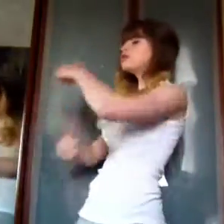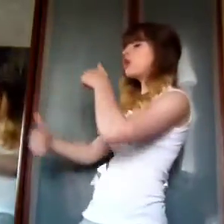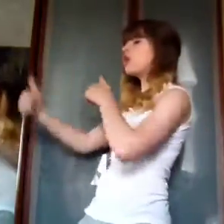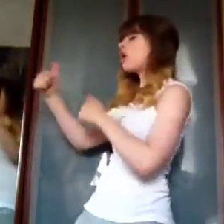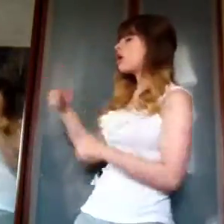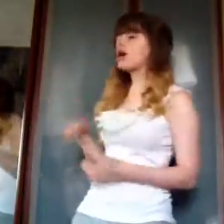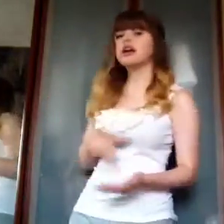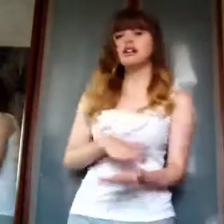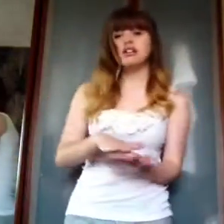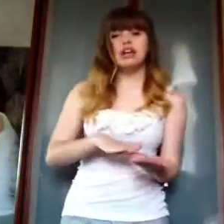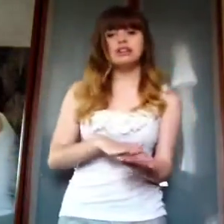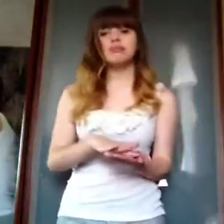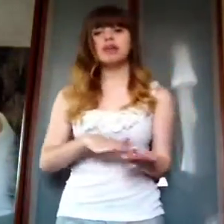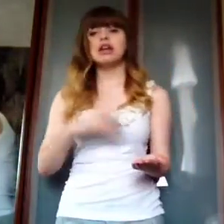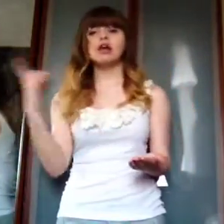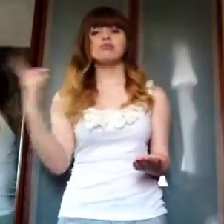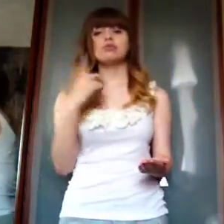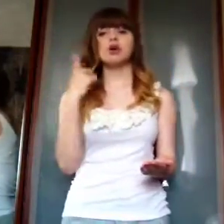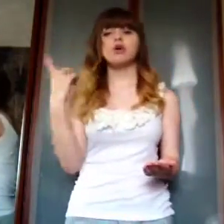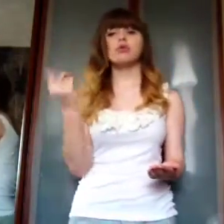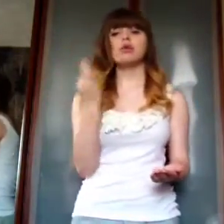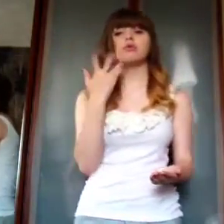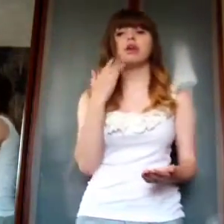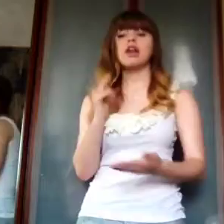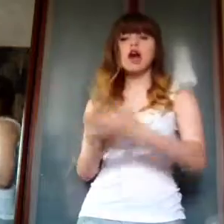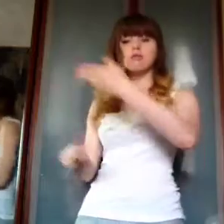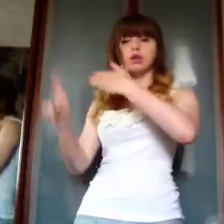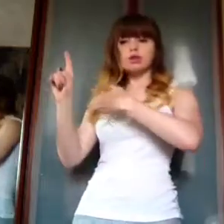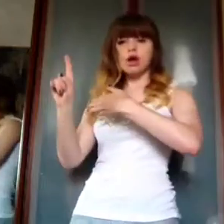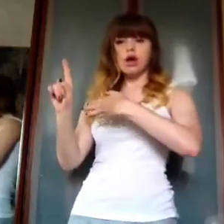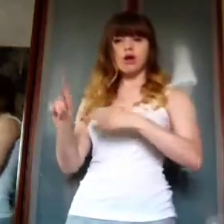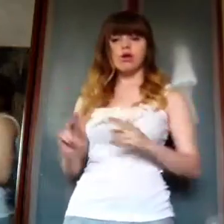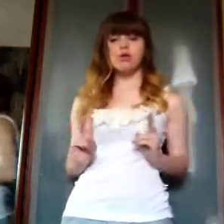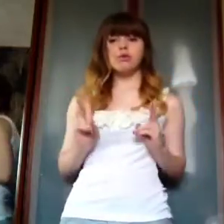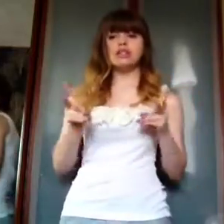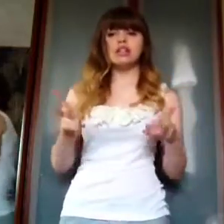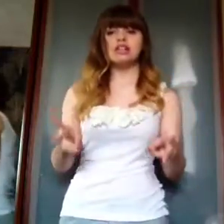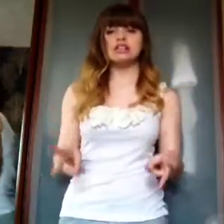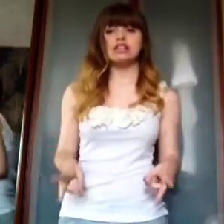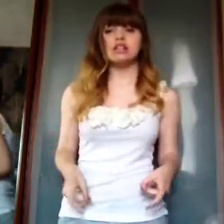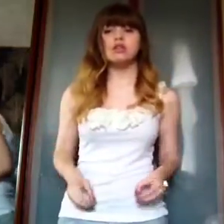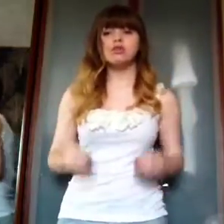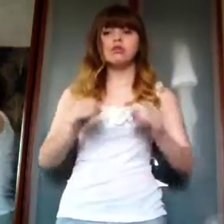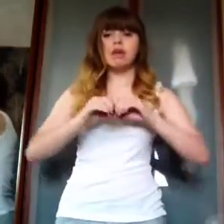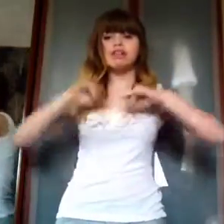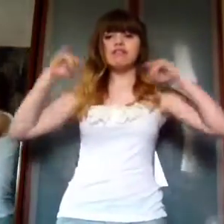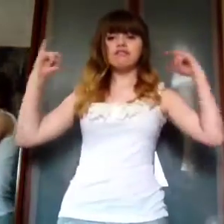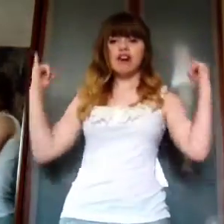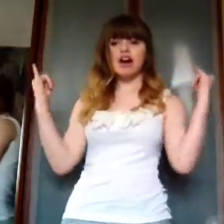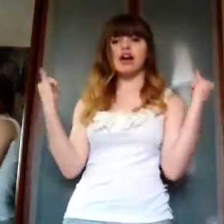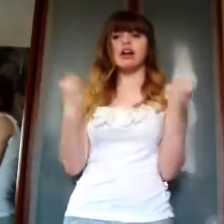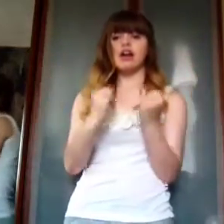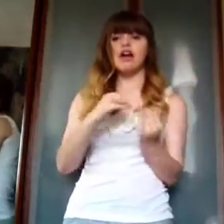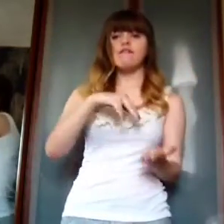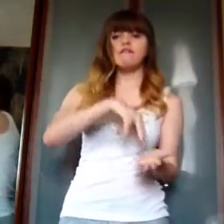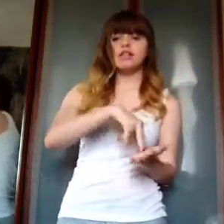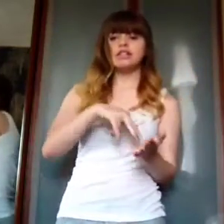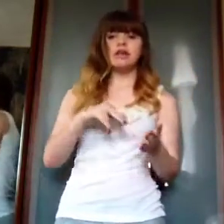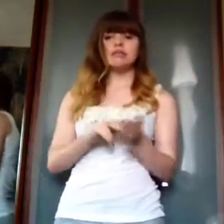taller Doesn't mean I'm lonely when I'm alone What doesn't kill you makes you brighter, what's that